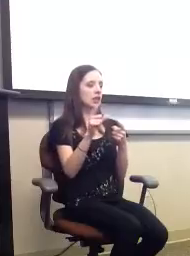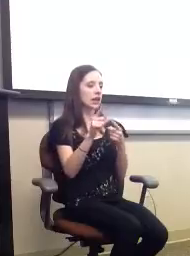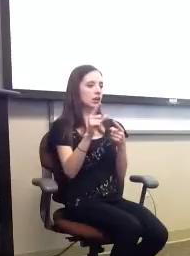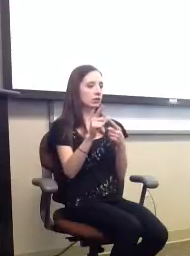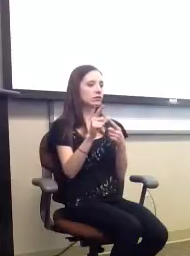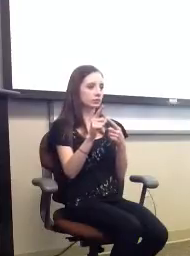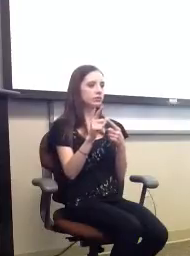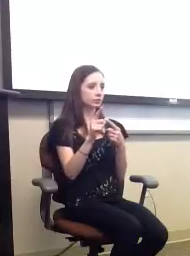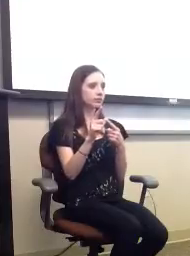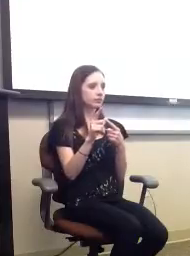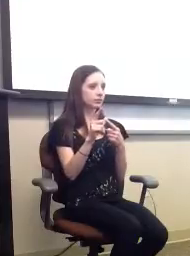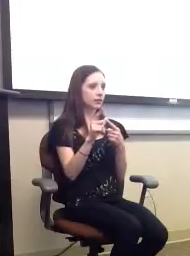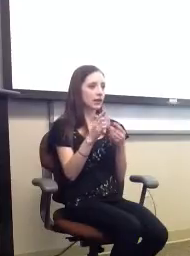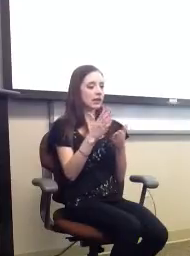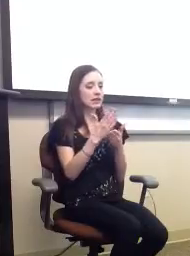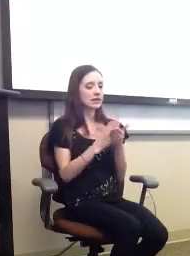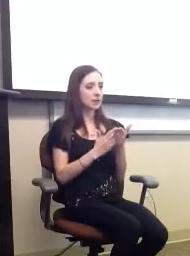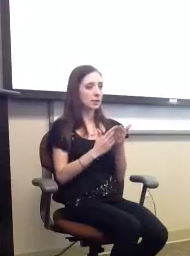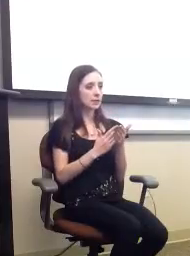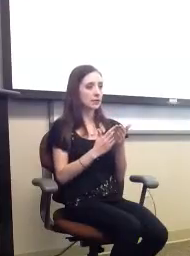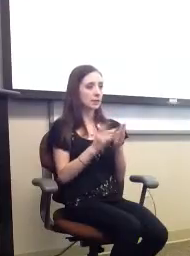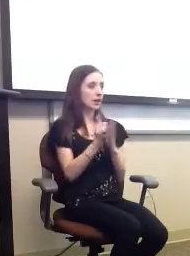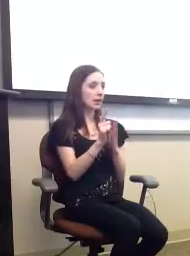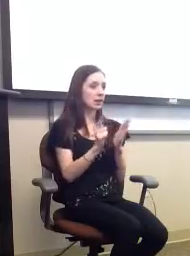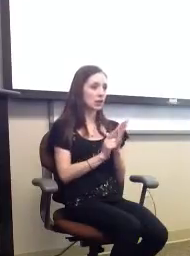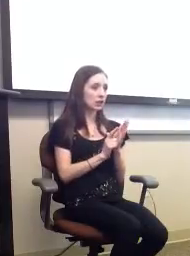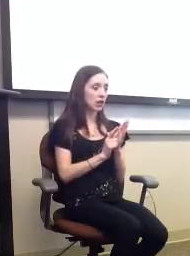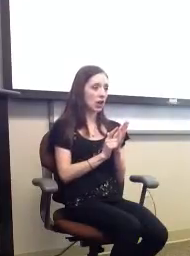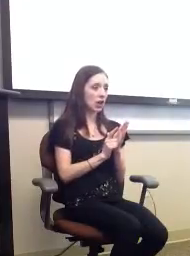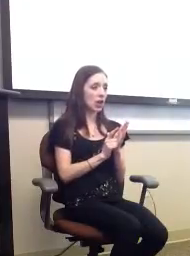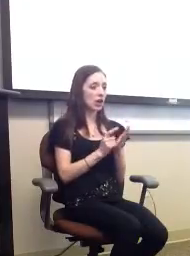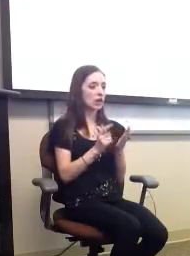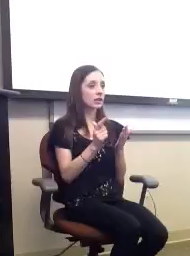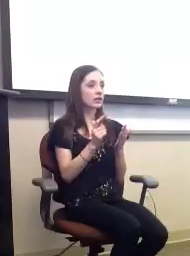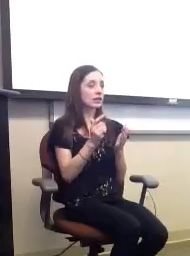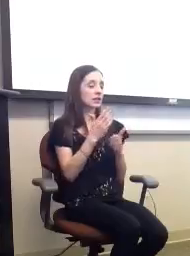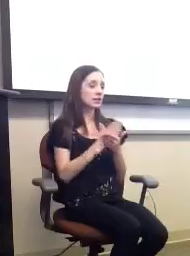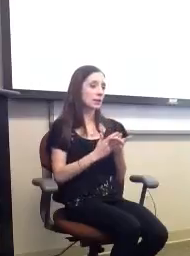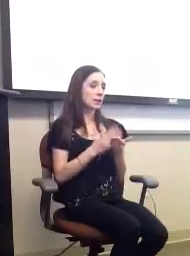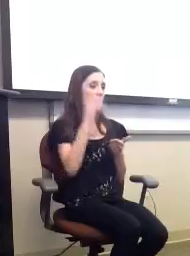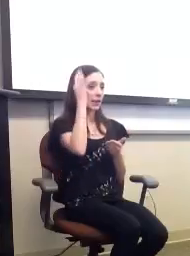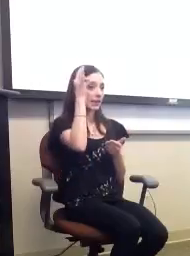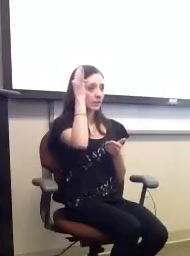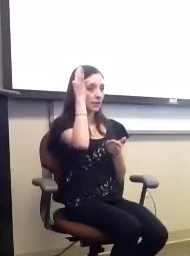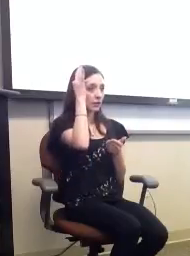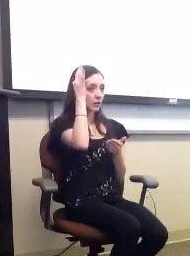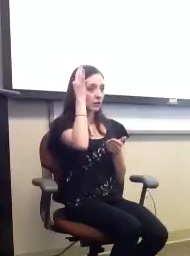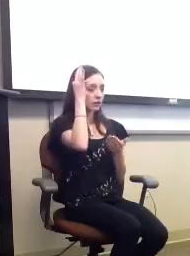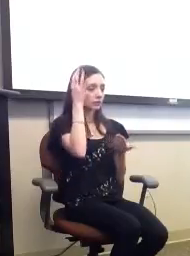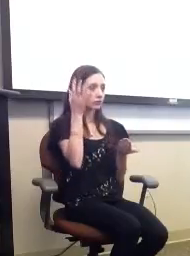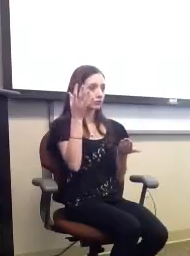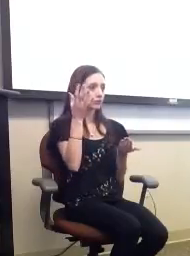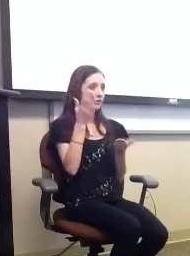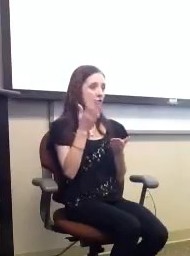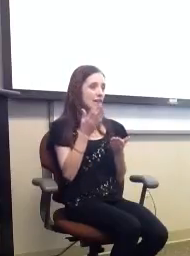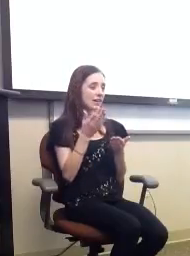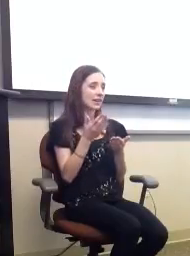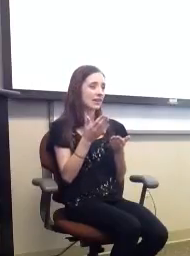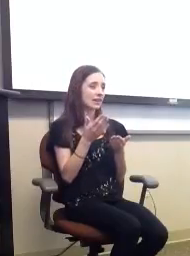by the law, some of it's by the feds, and it's one of those that figure out a way to make